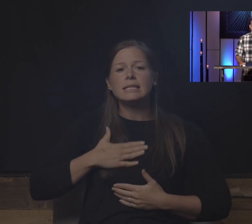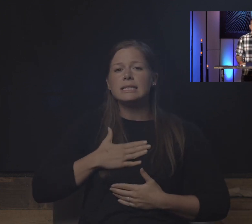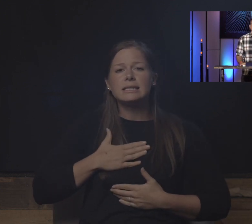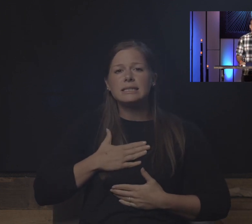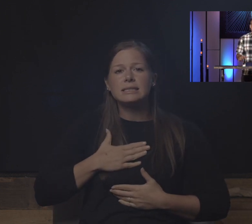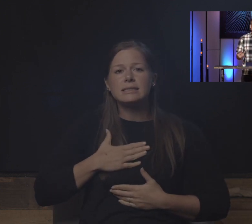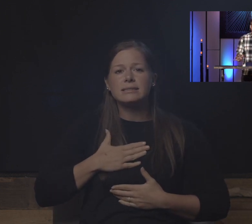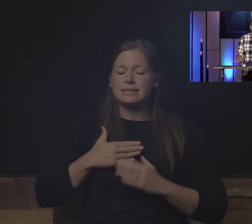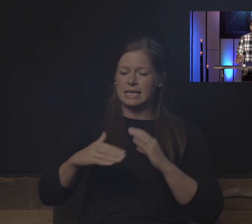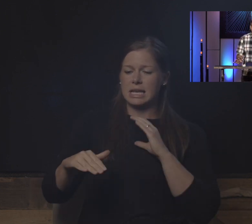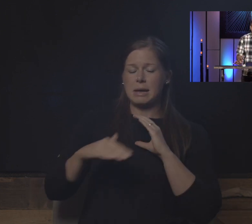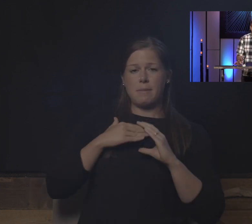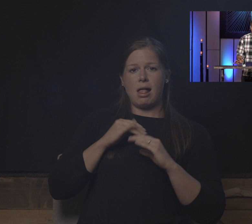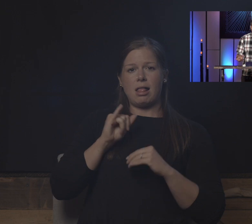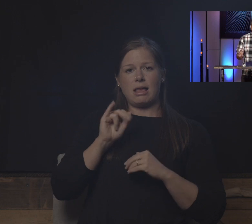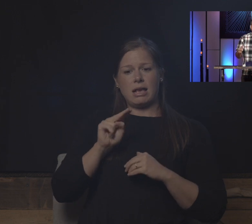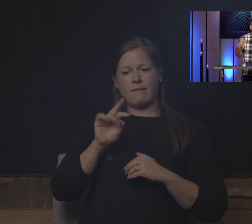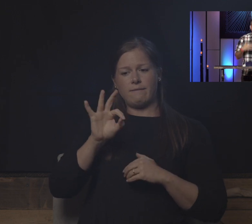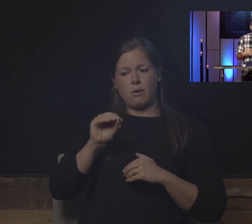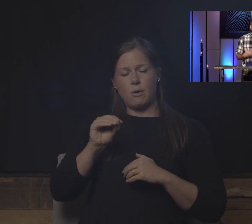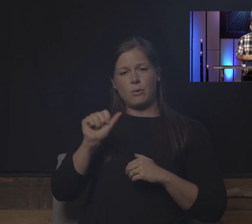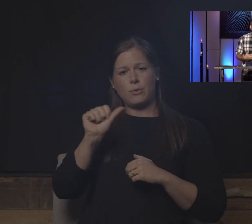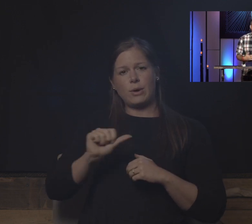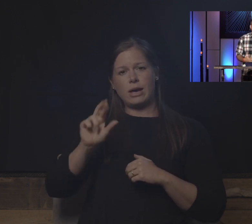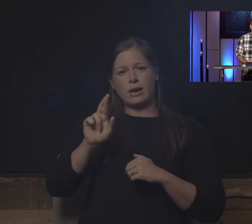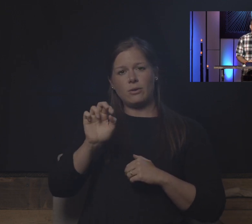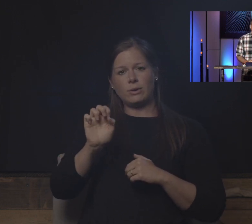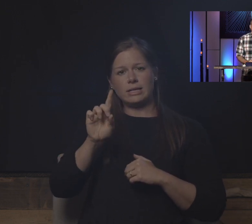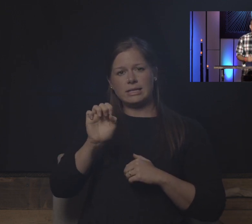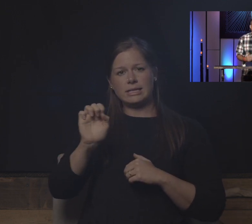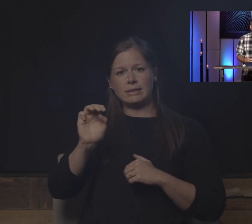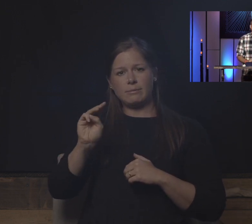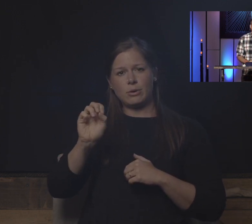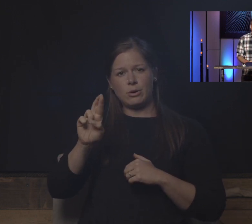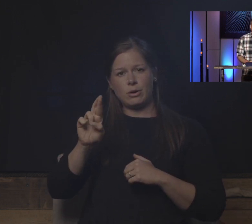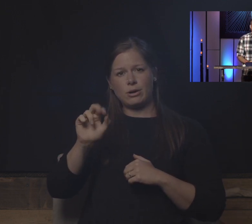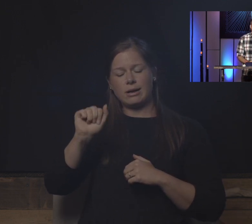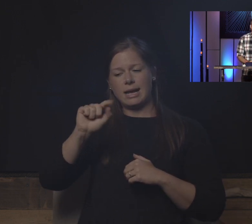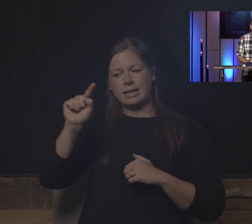give. Take care of your family and let us help you do that.